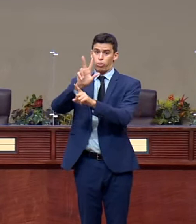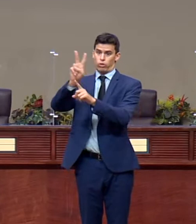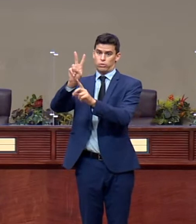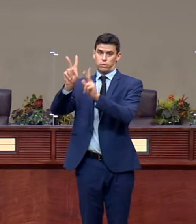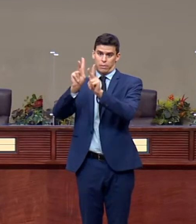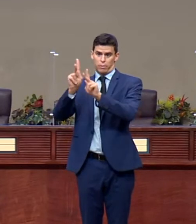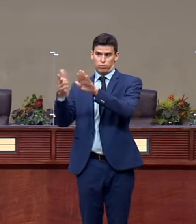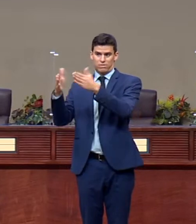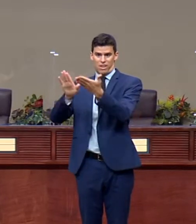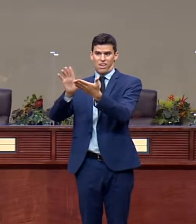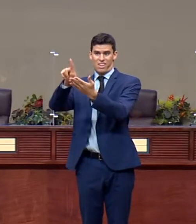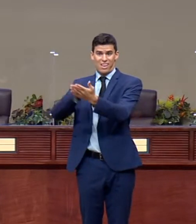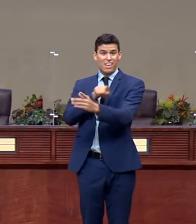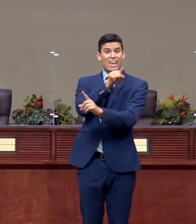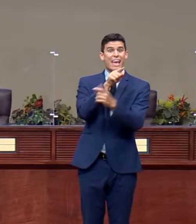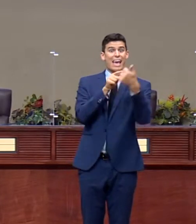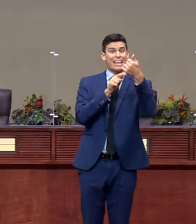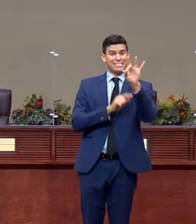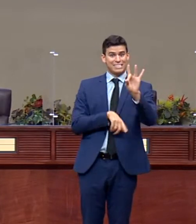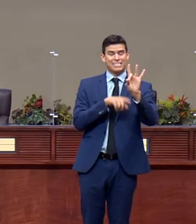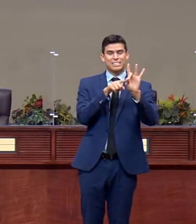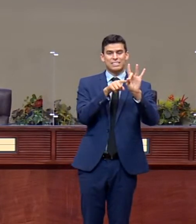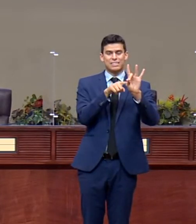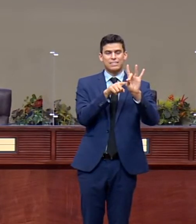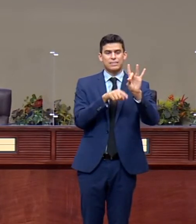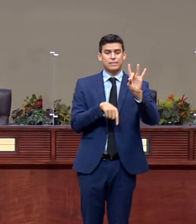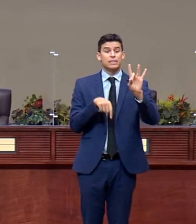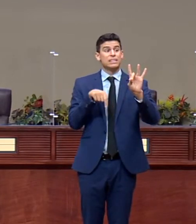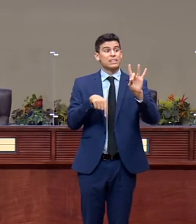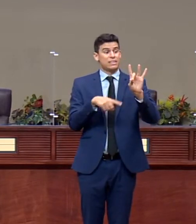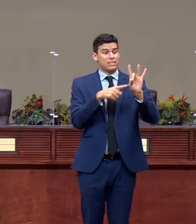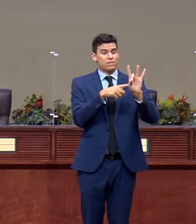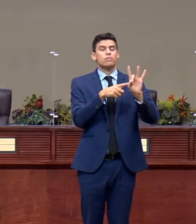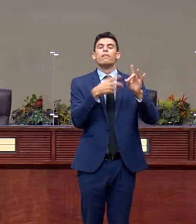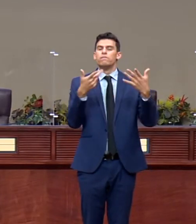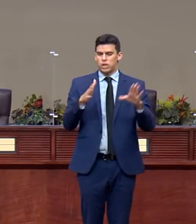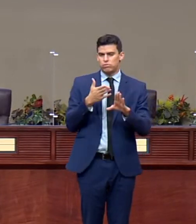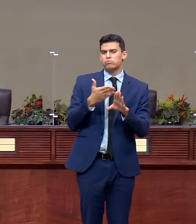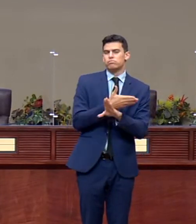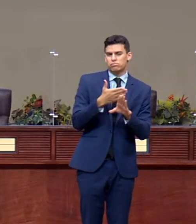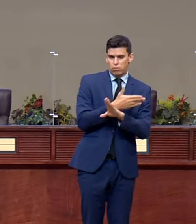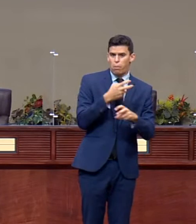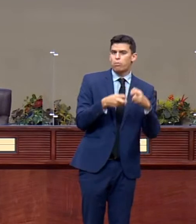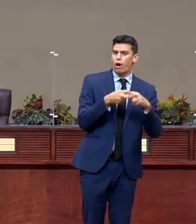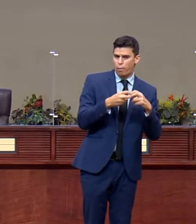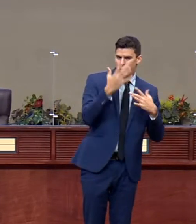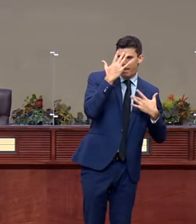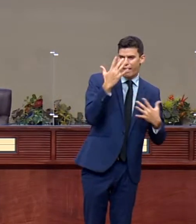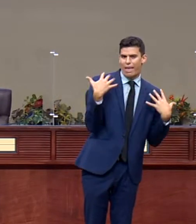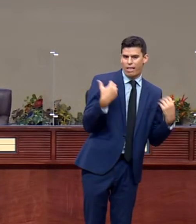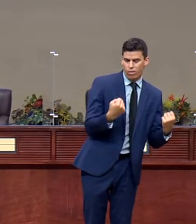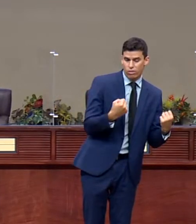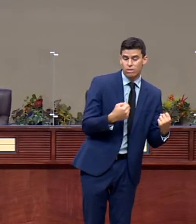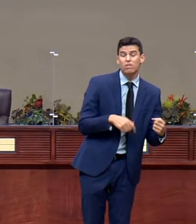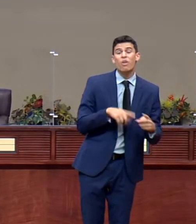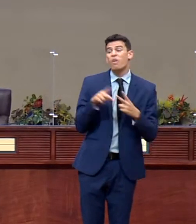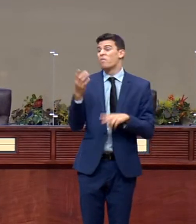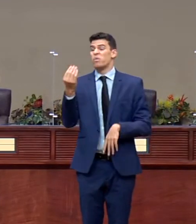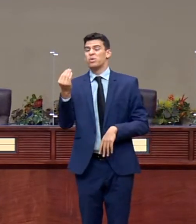were reported death this week had a pre-existing condition. 14 we do not